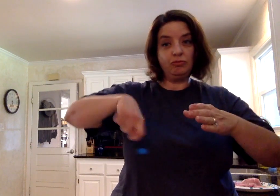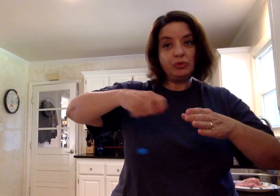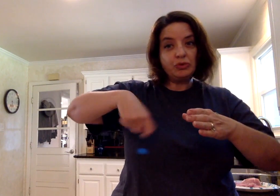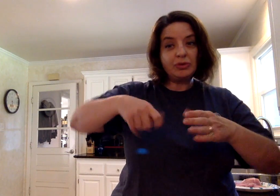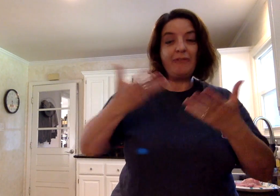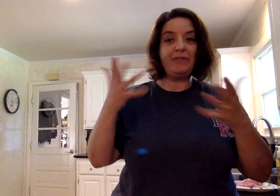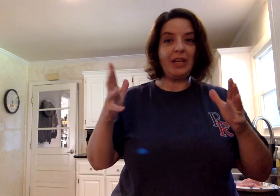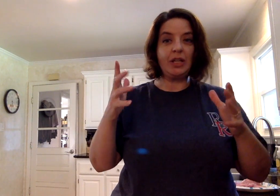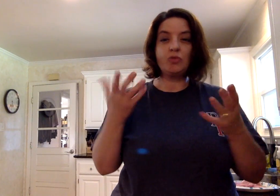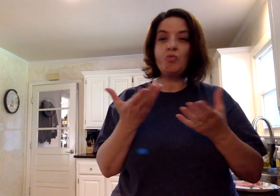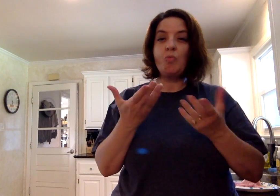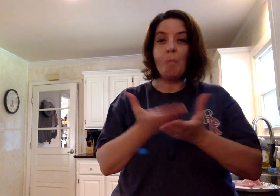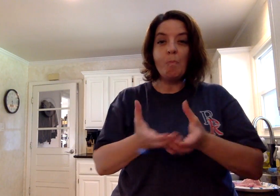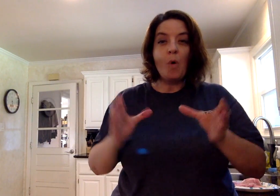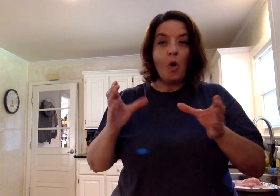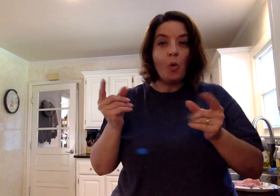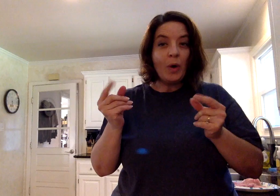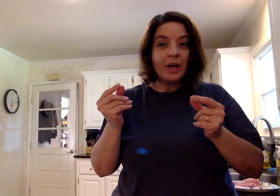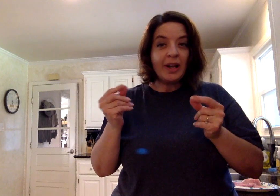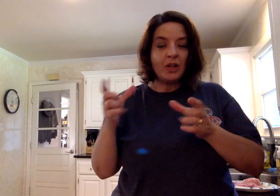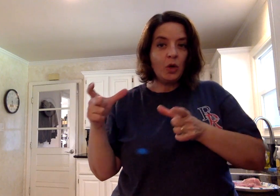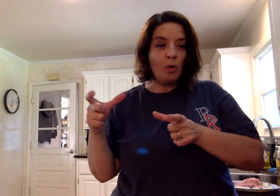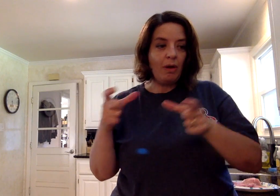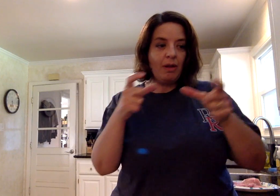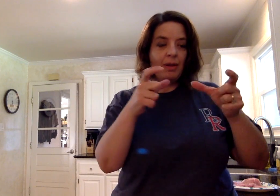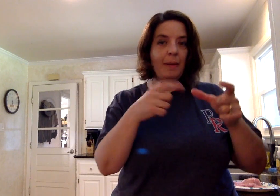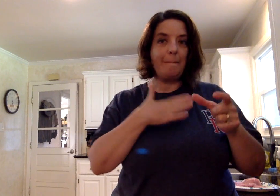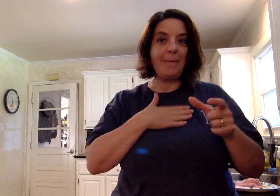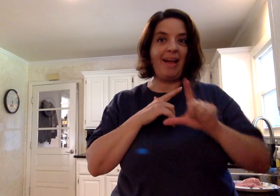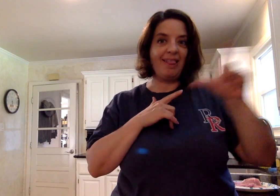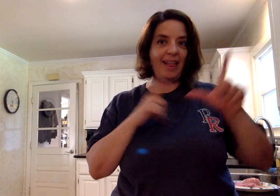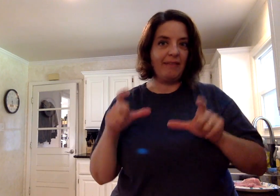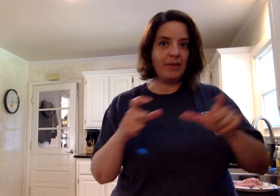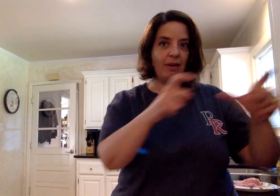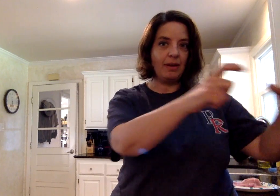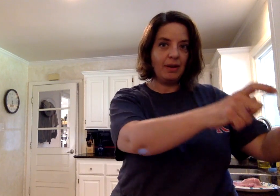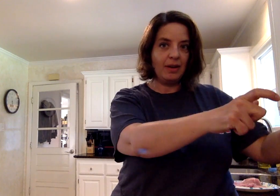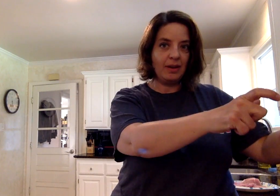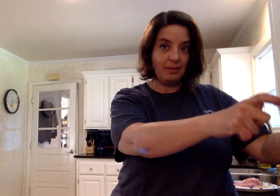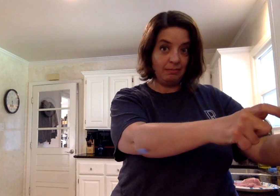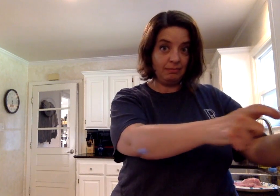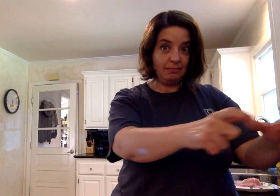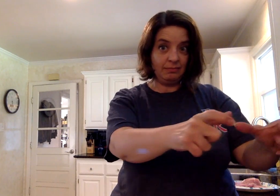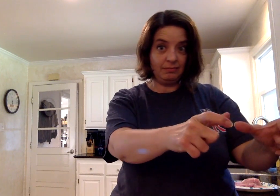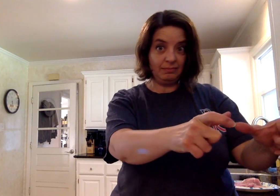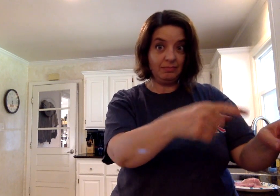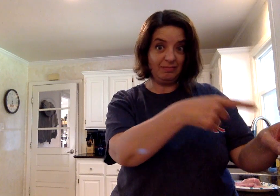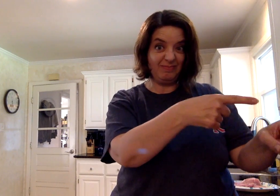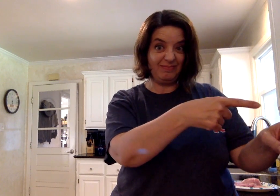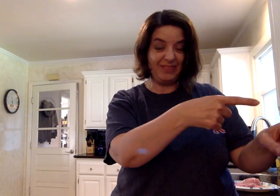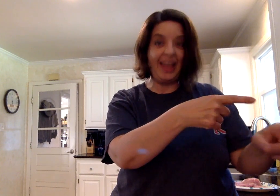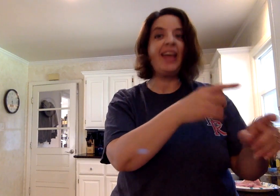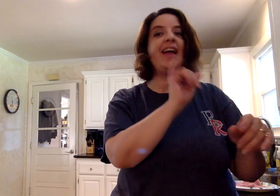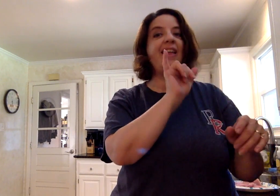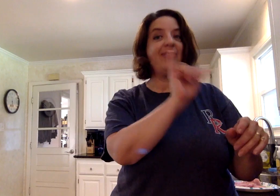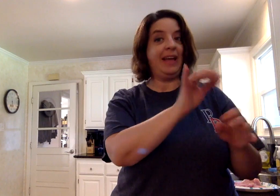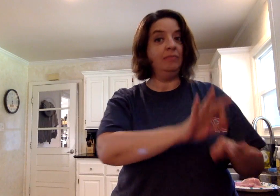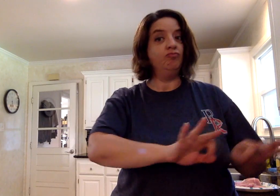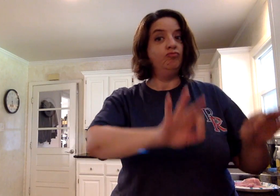Notice that when I had it all mixed up, I took that bowl and I put it off to my left. right here to my left.